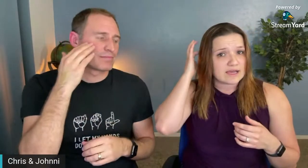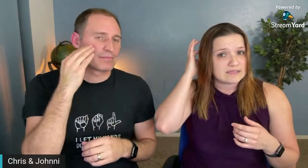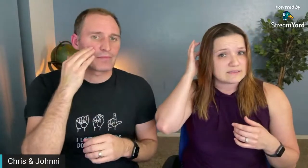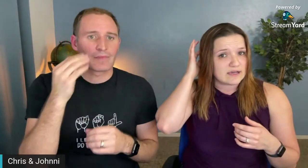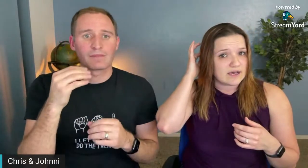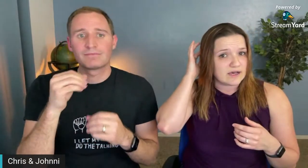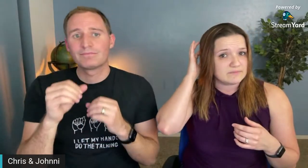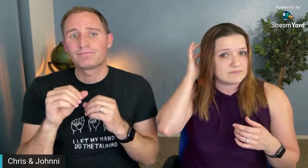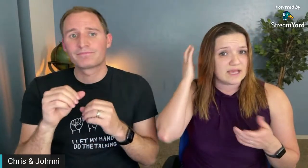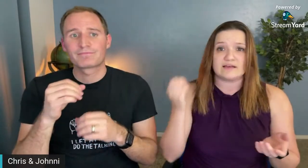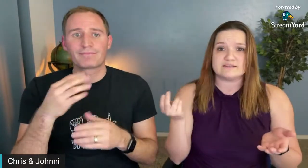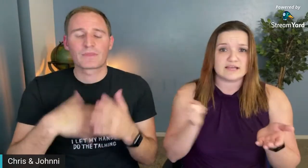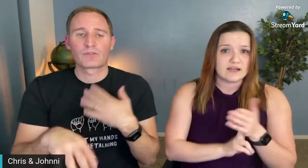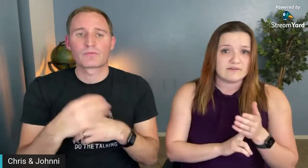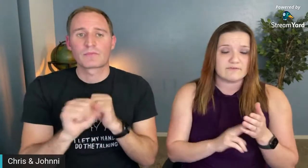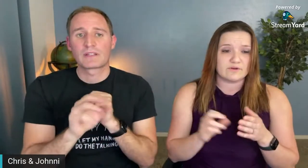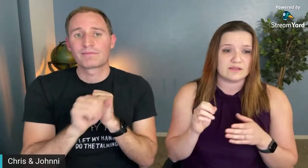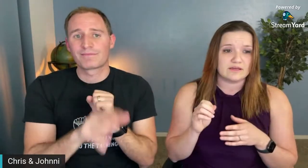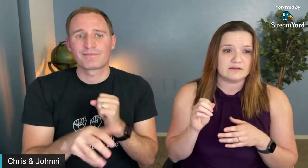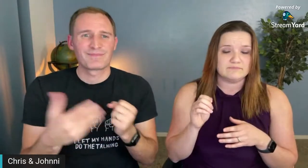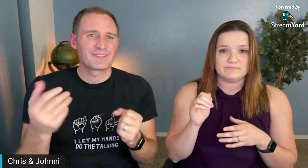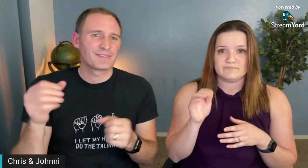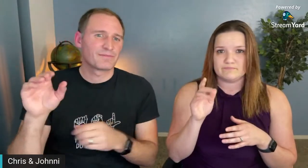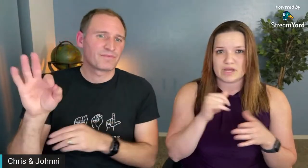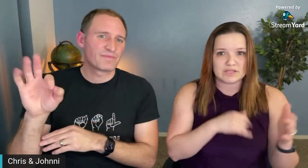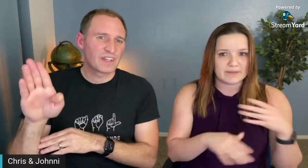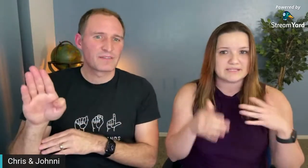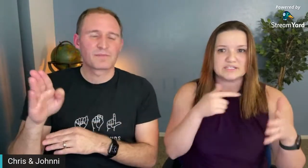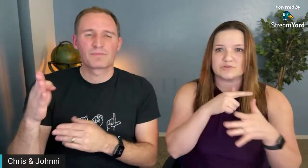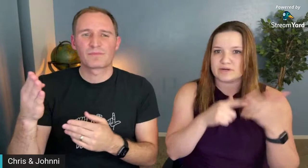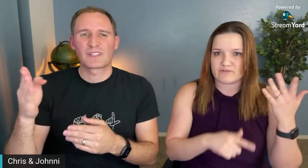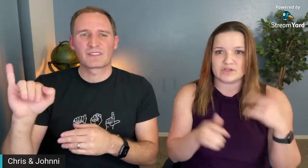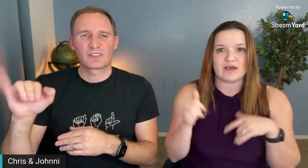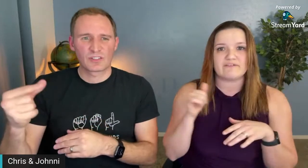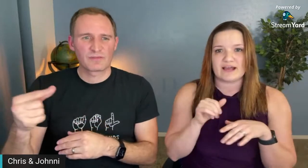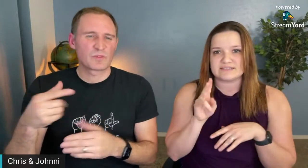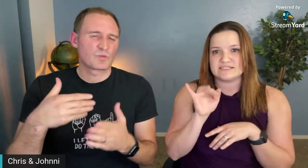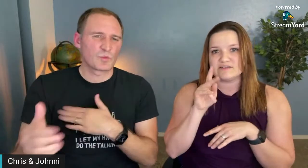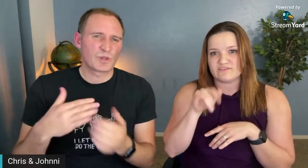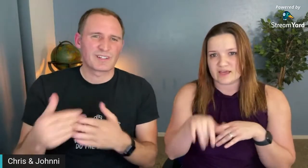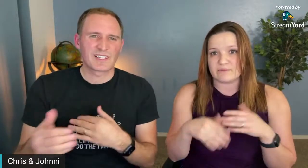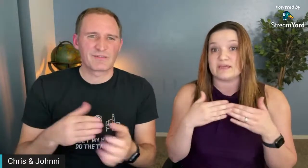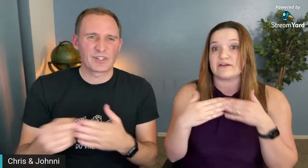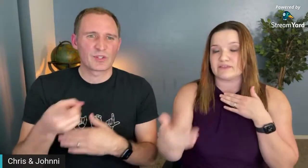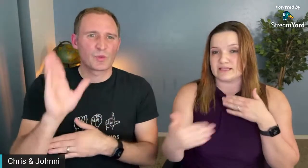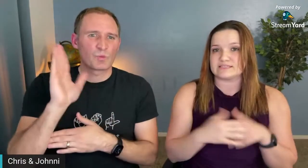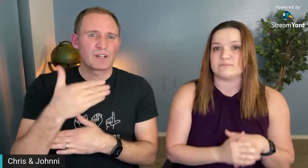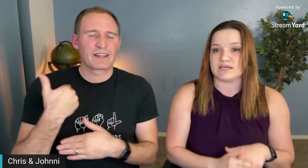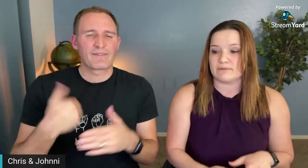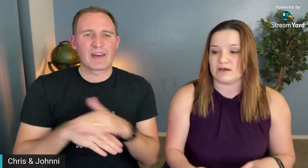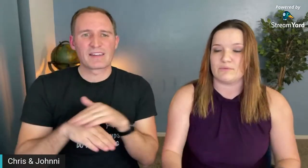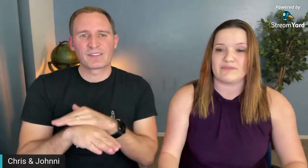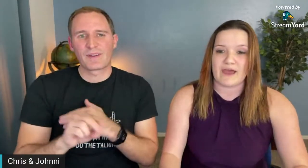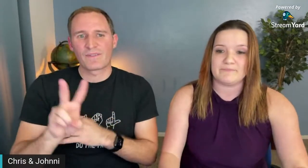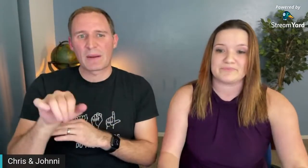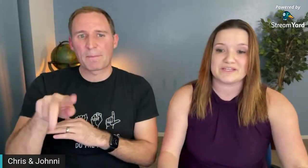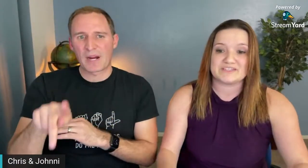guys, sign up for the Beyond the Basics or whatever, you'll have access to the VIP and everything that's going to be coming on with that.